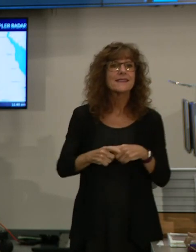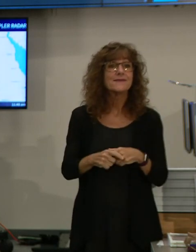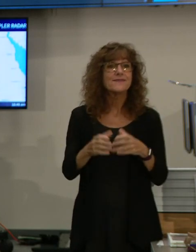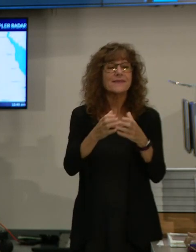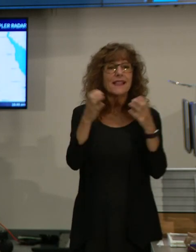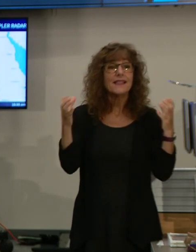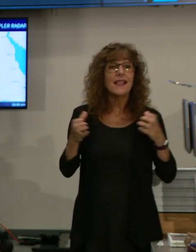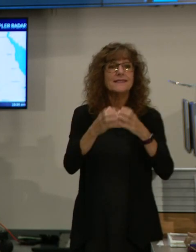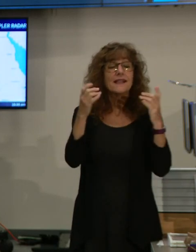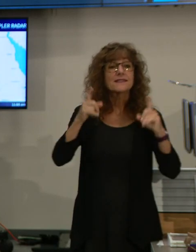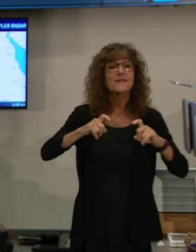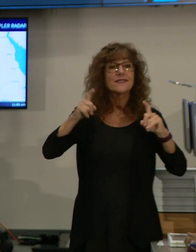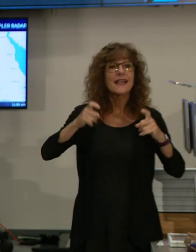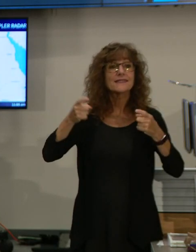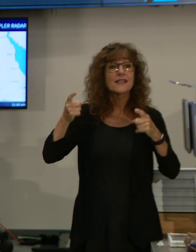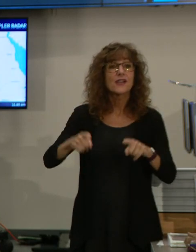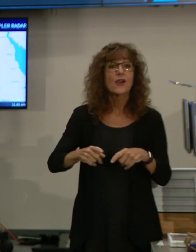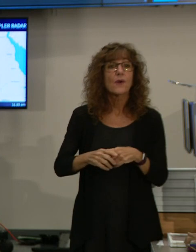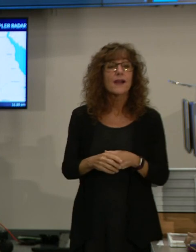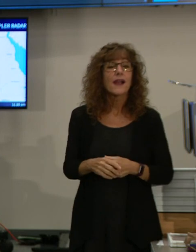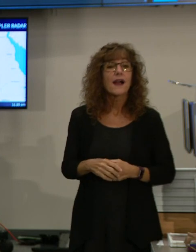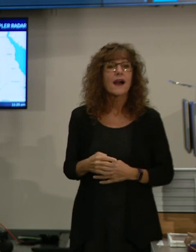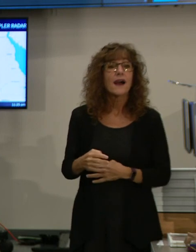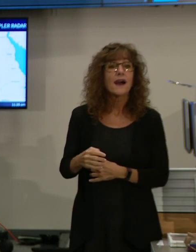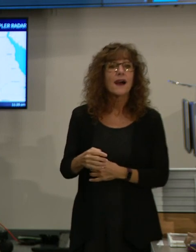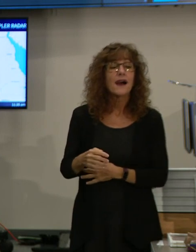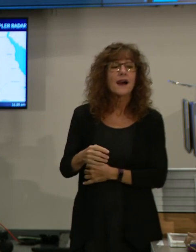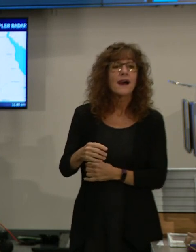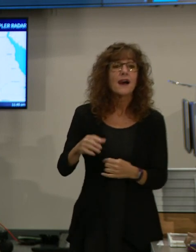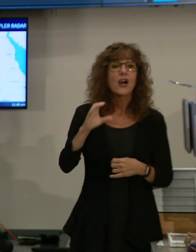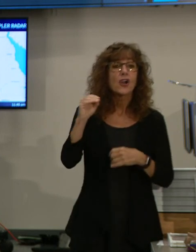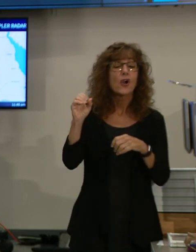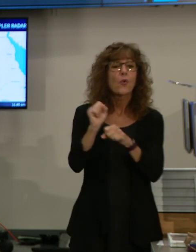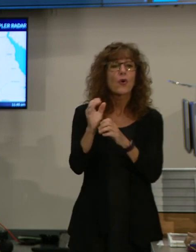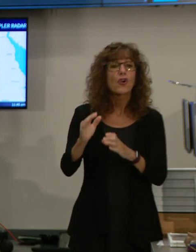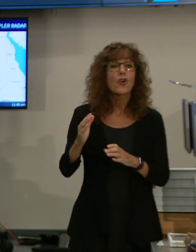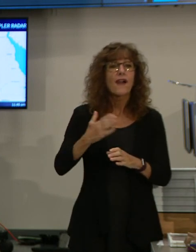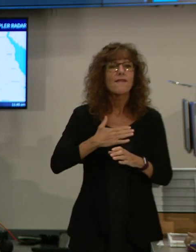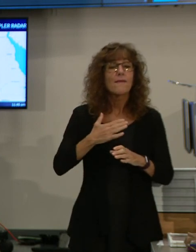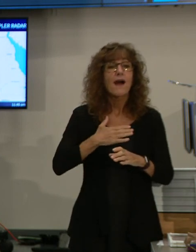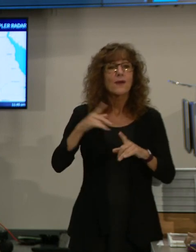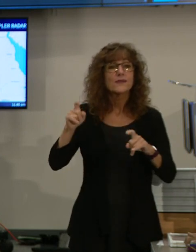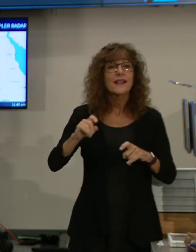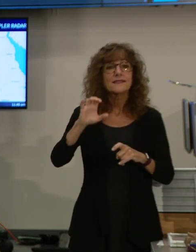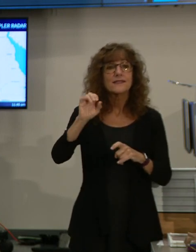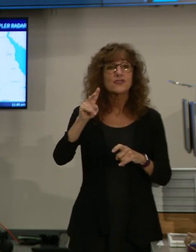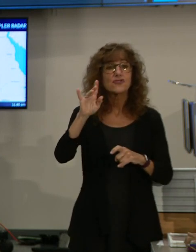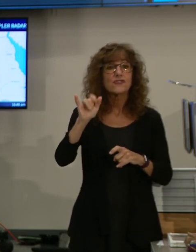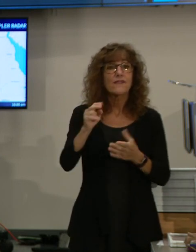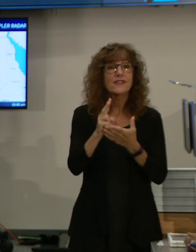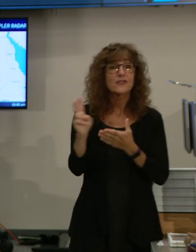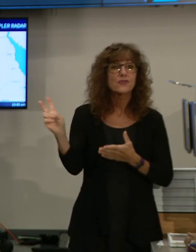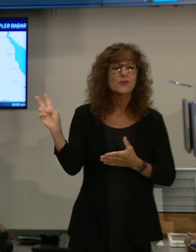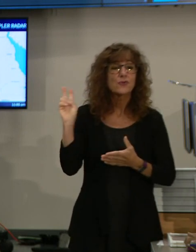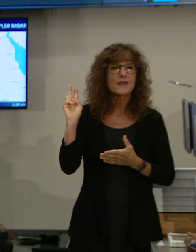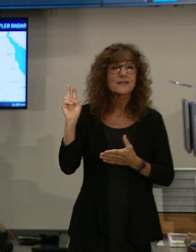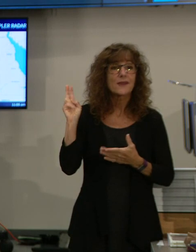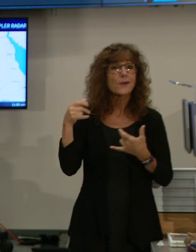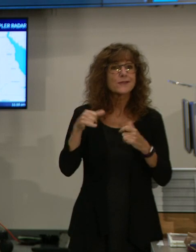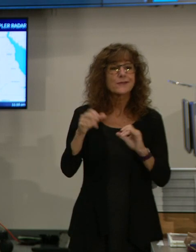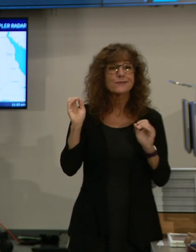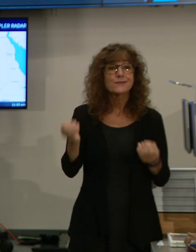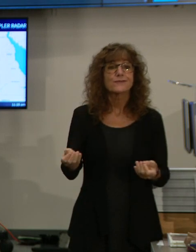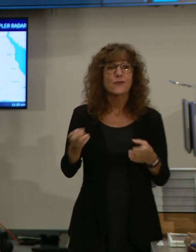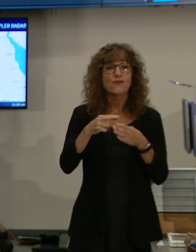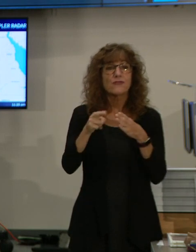Lots and lots and lots of testing. A colleague of mine got tested at the Cheverly location 2 weeks ago today, still no